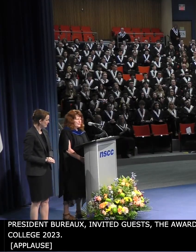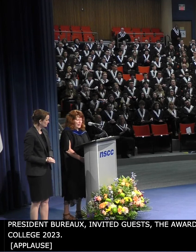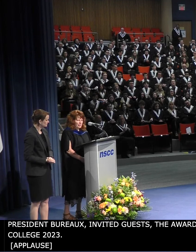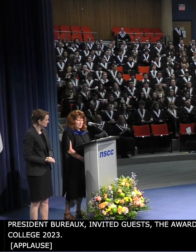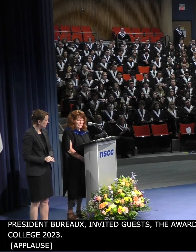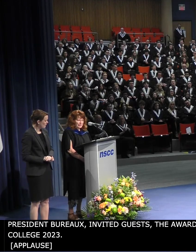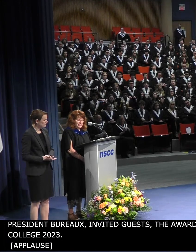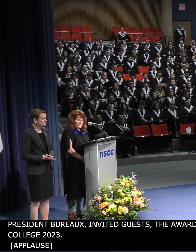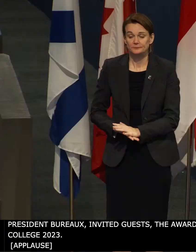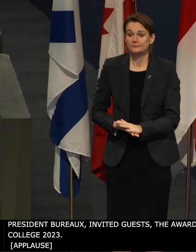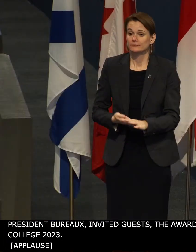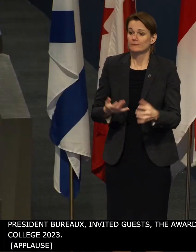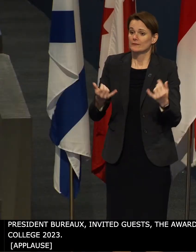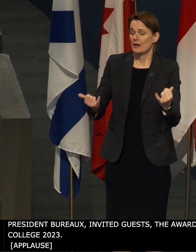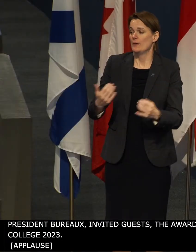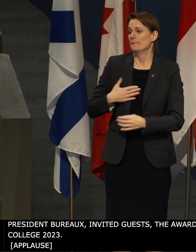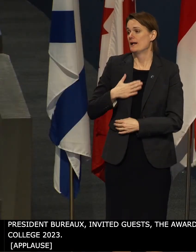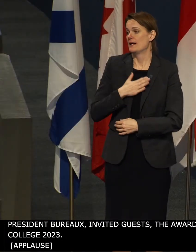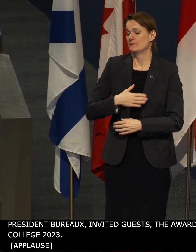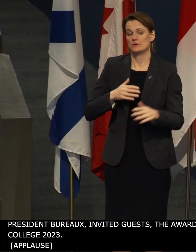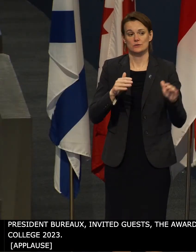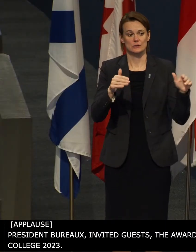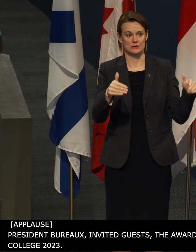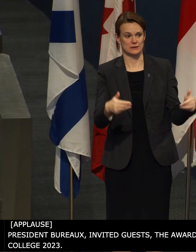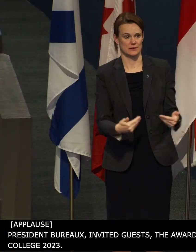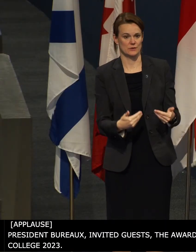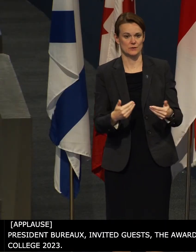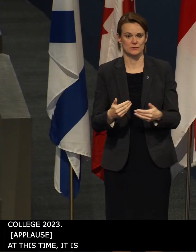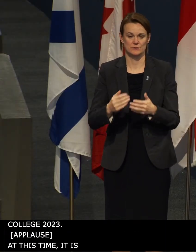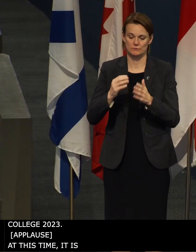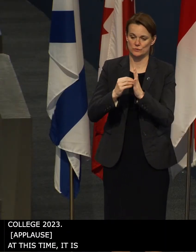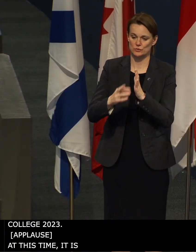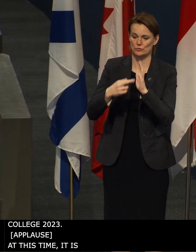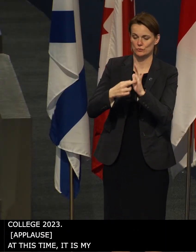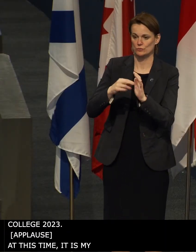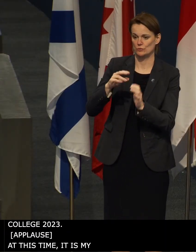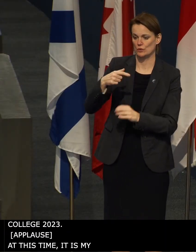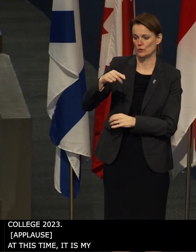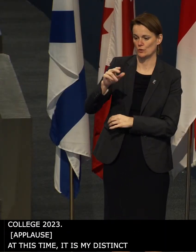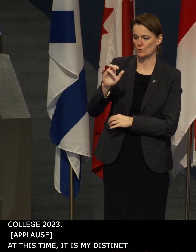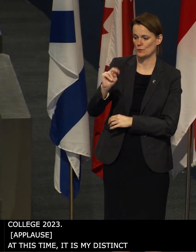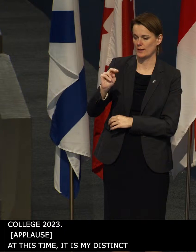At this time, it is my distinct pleasure to introduce this year's valedictorian, Quinn Legg.